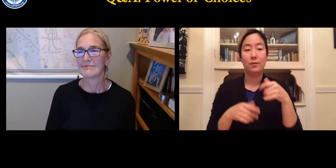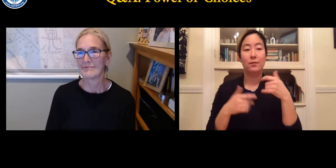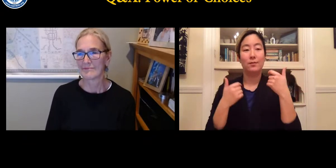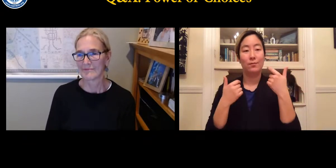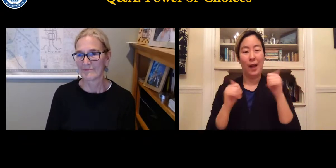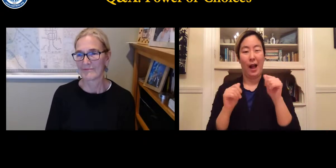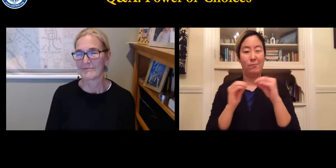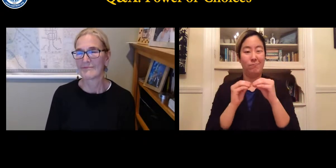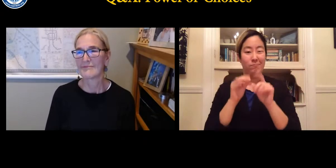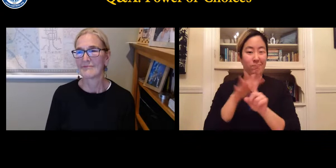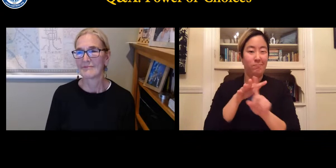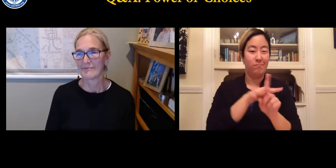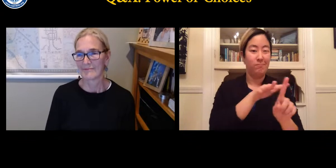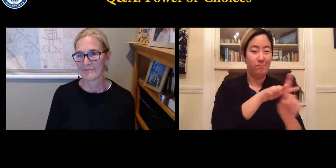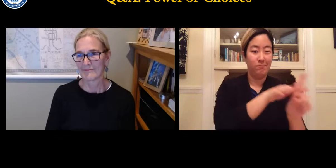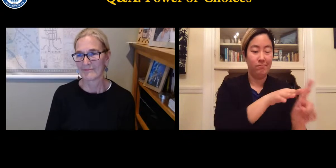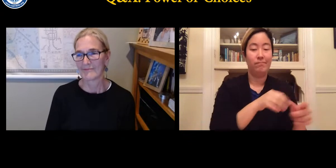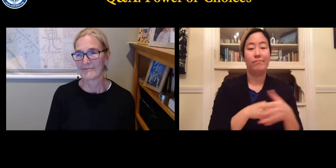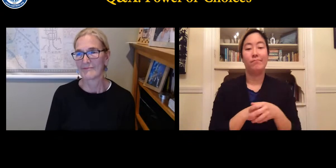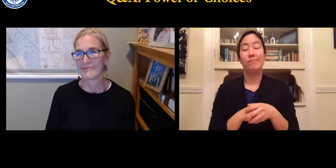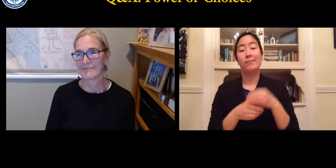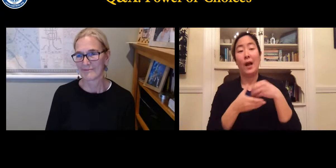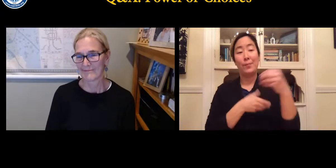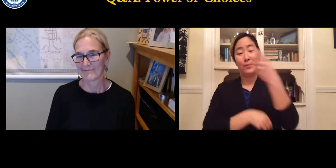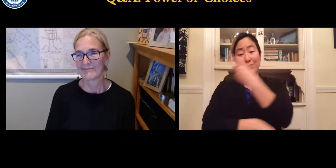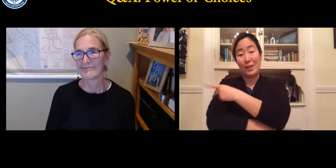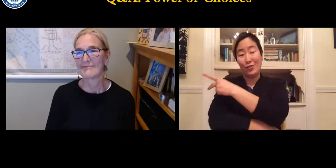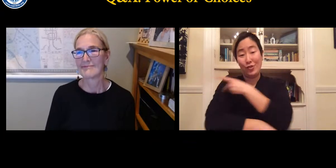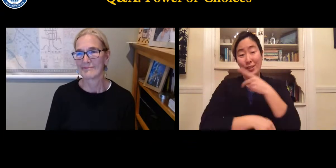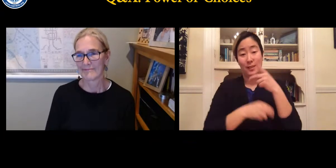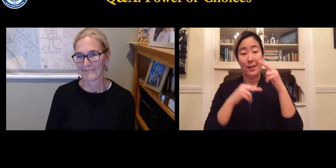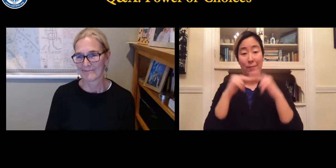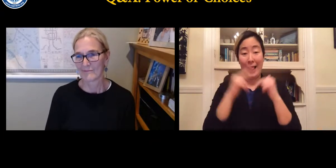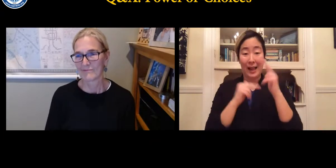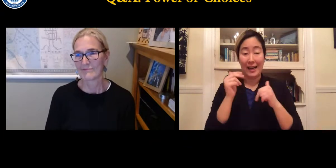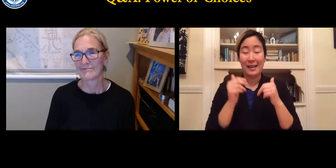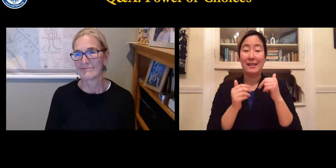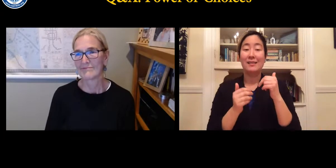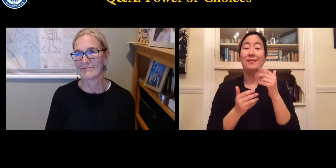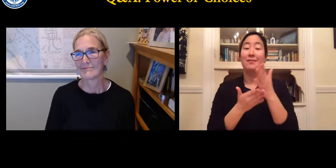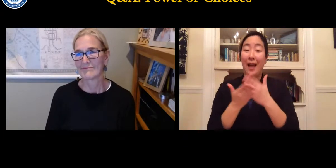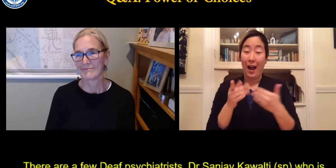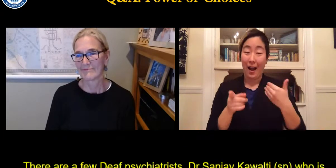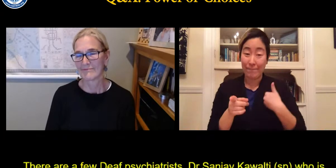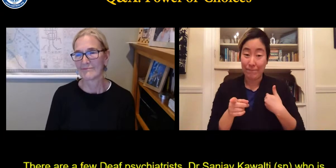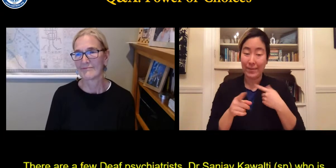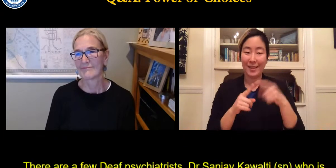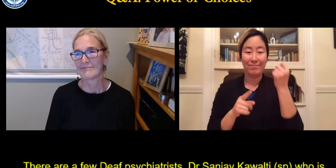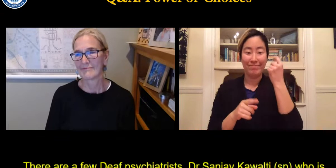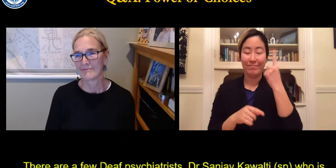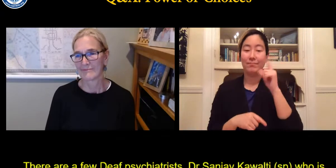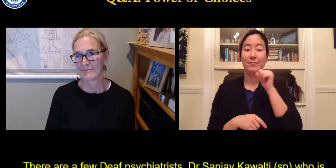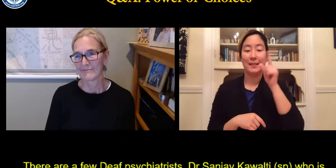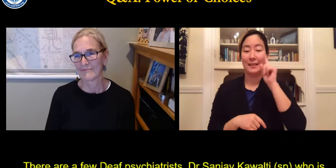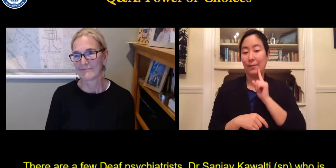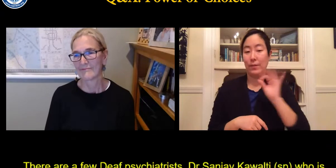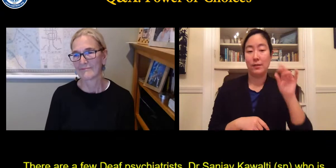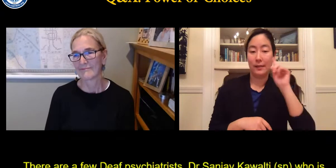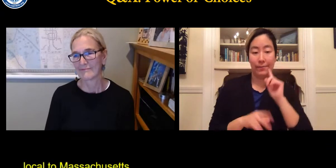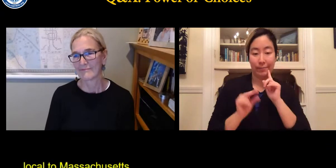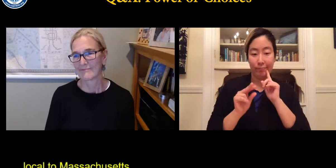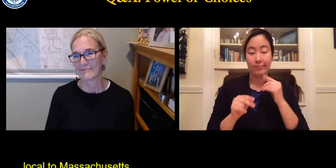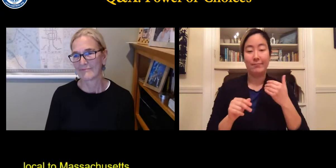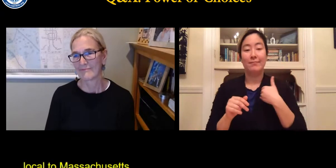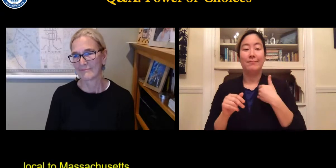another town here in Massachusetts with a deaf psychiatrist, and we're slowly starting to see them fill